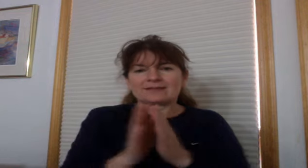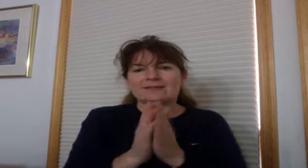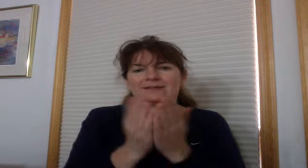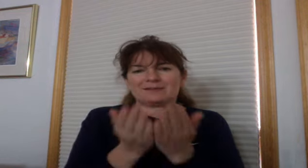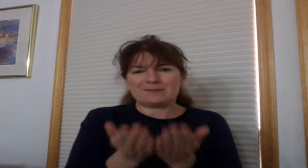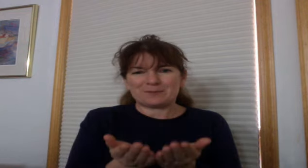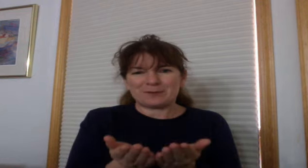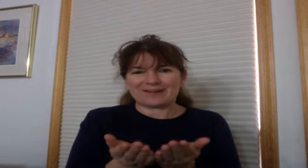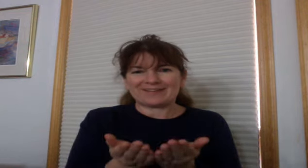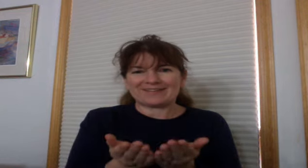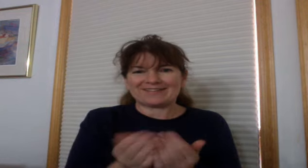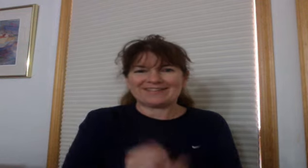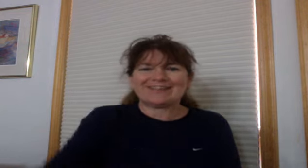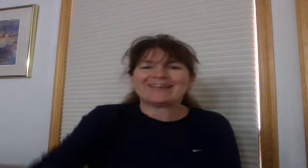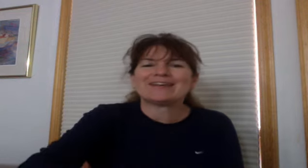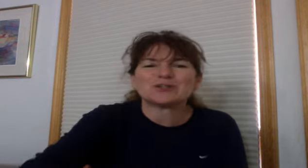of the book. Enjoy.